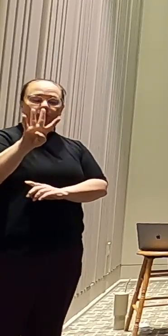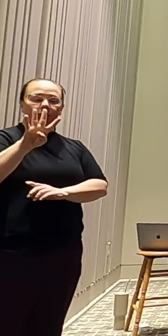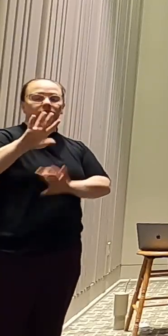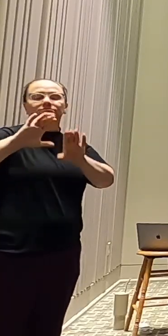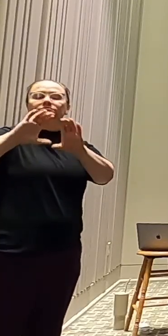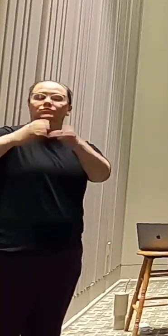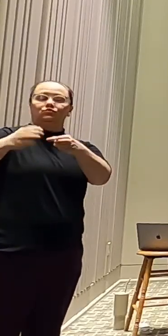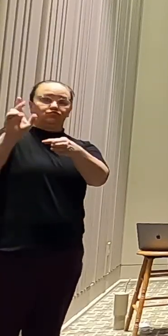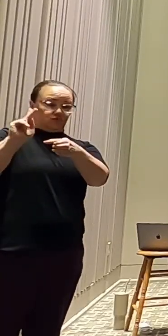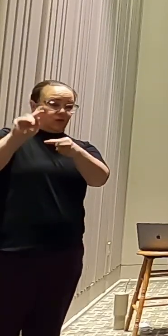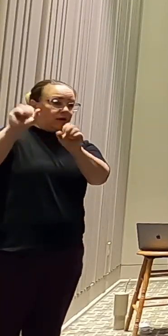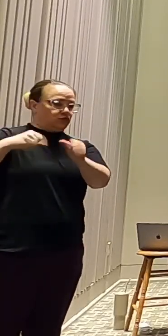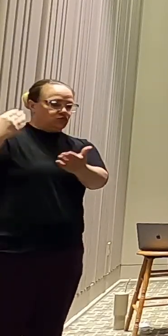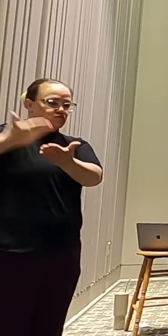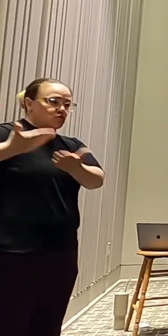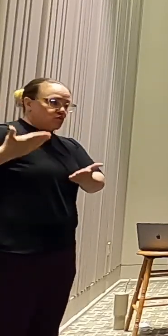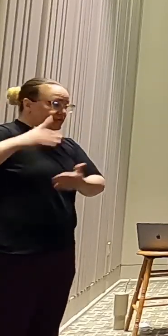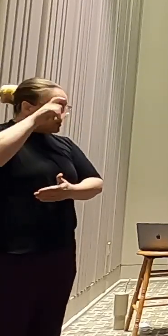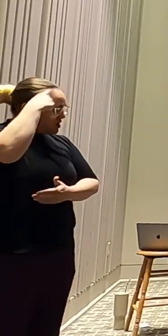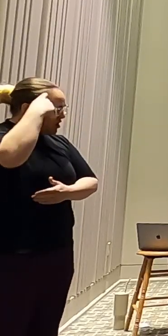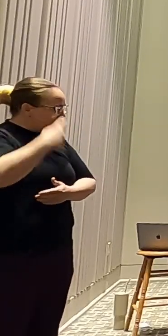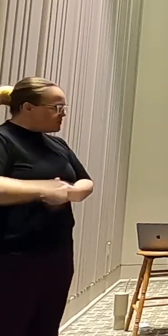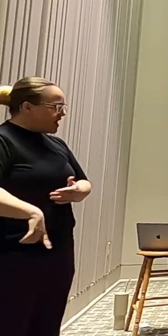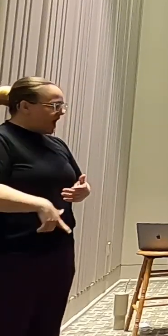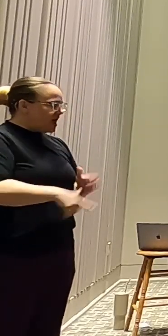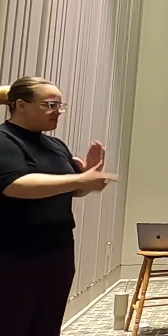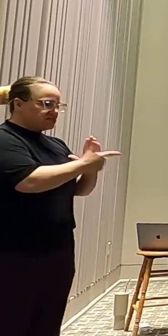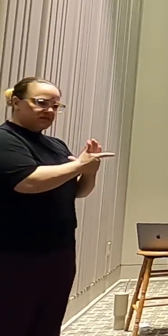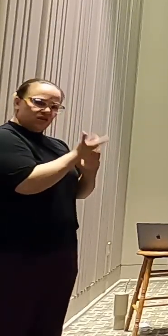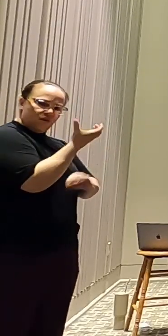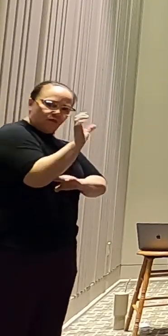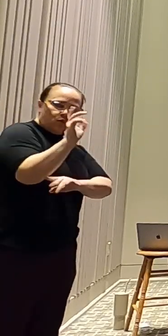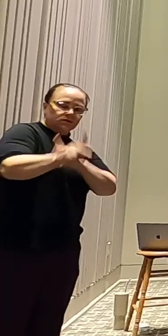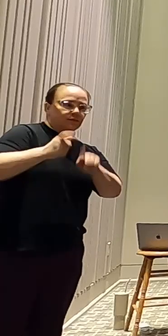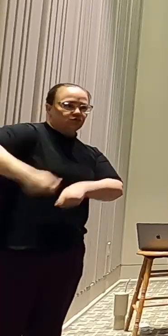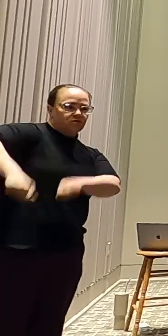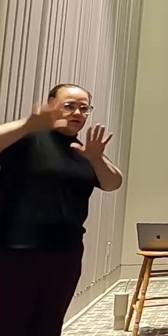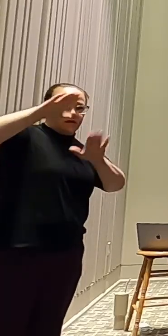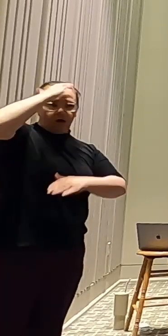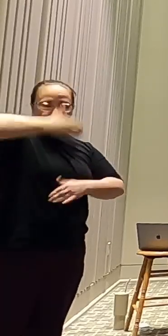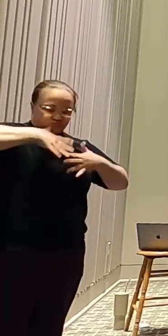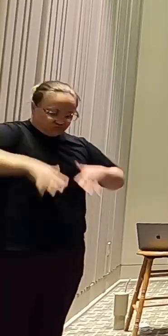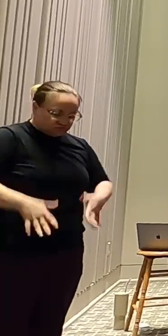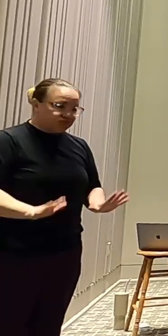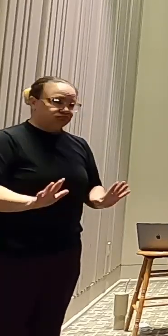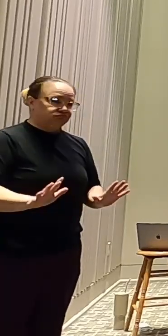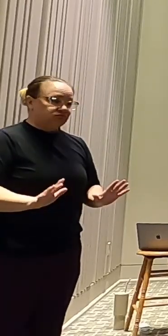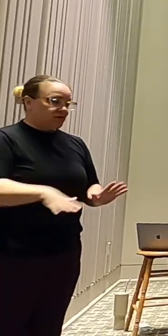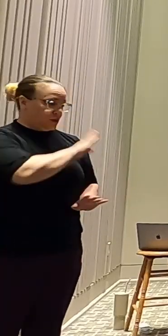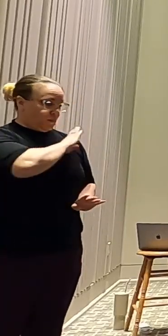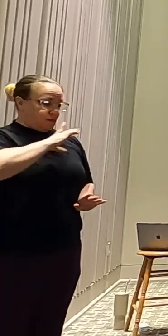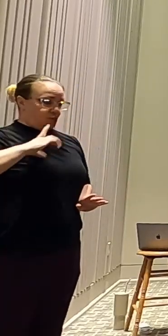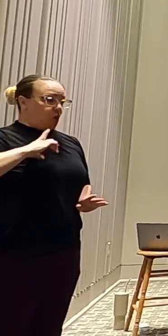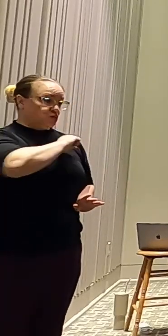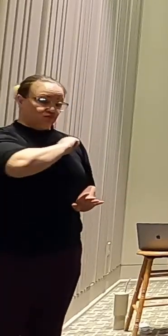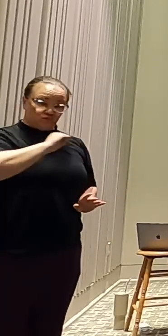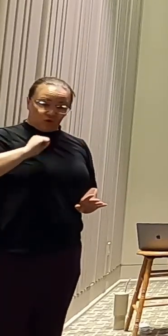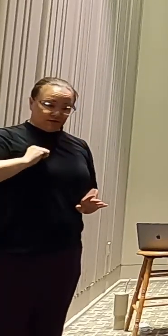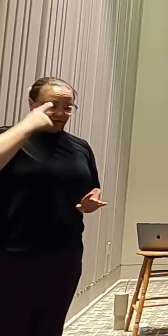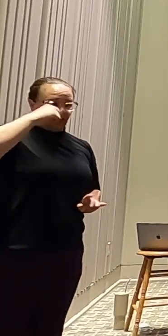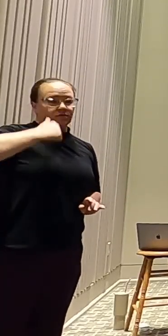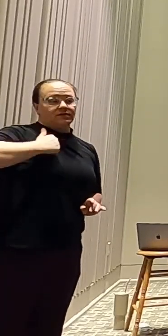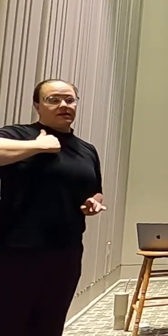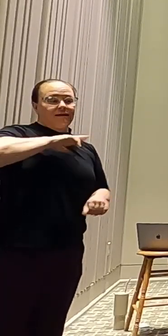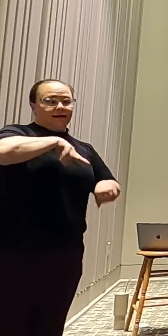were able to prove that the government had illegally pressured people to give up their regalia. And the Board of Trustees of the